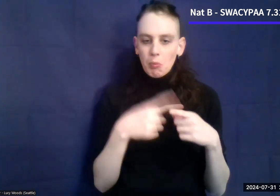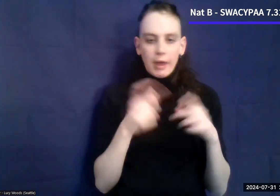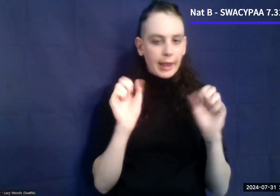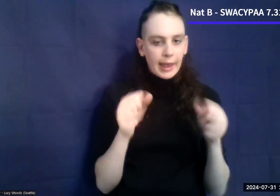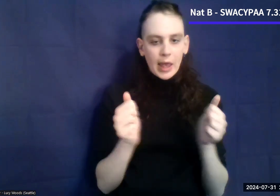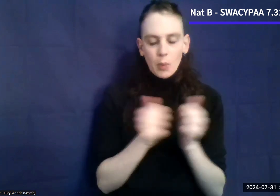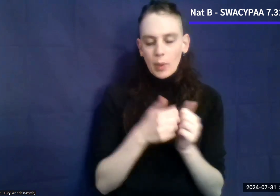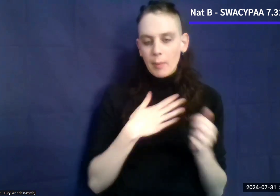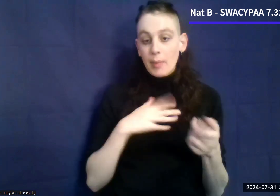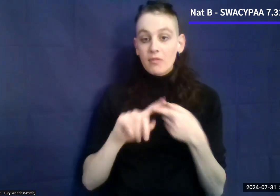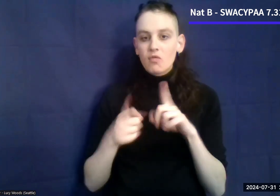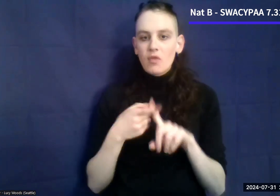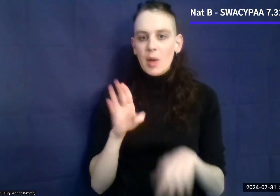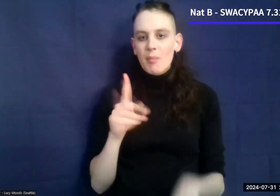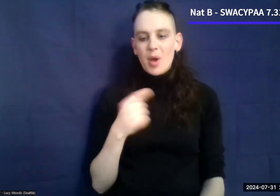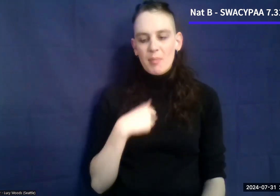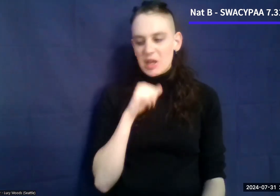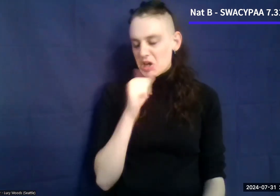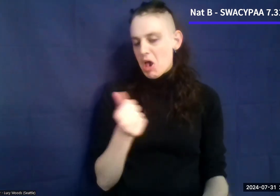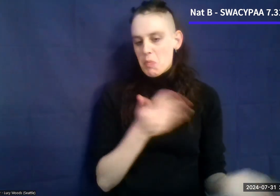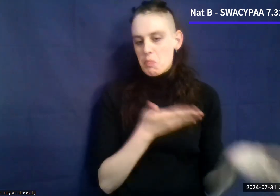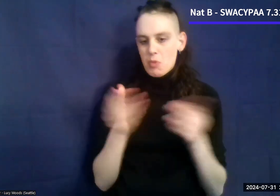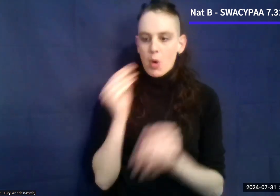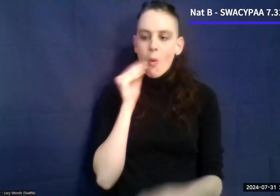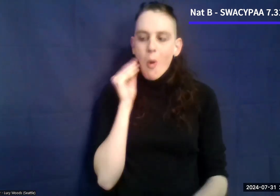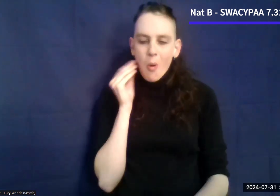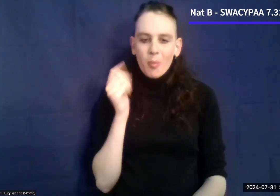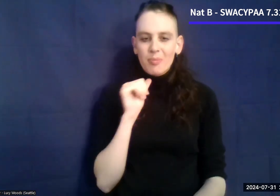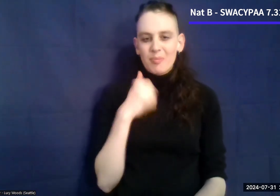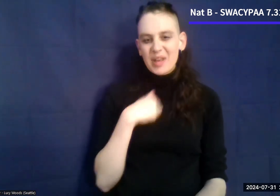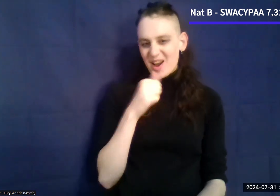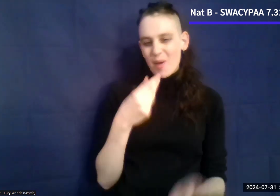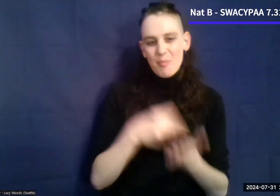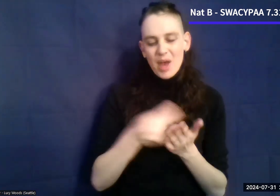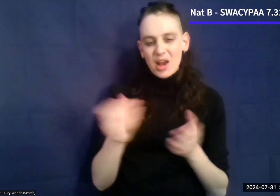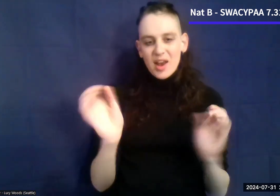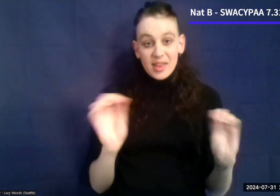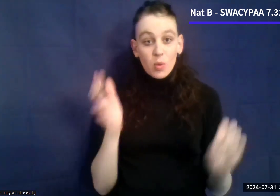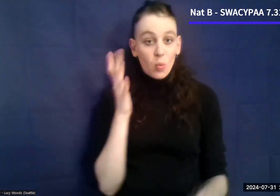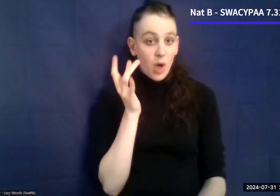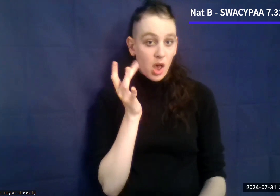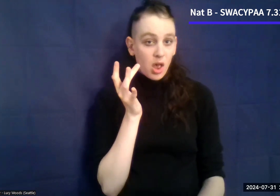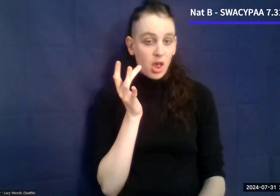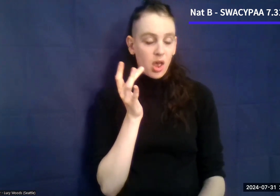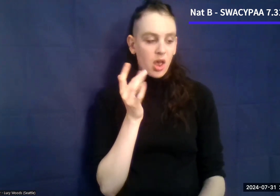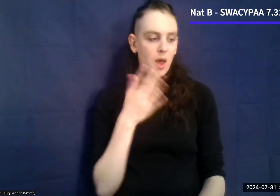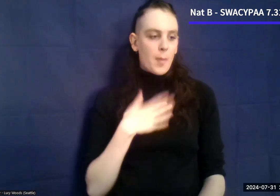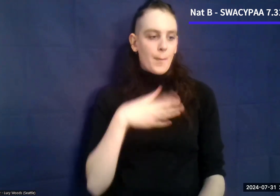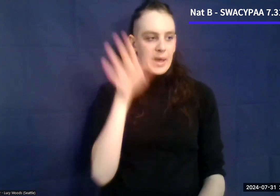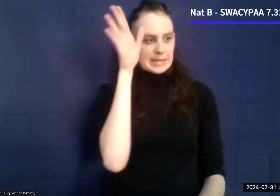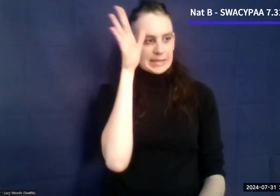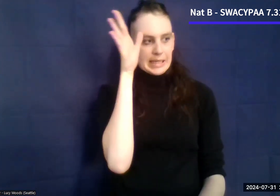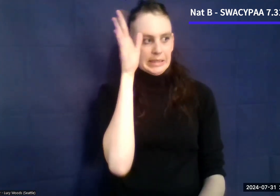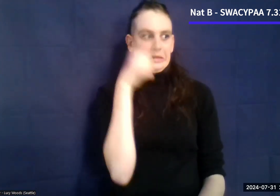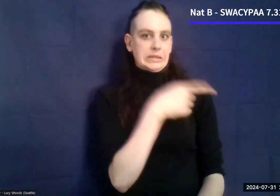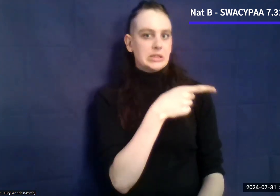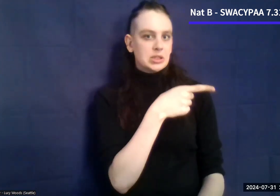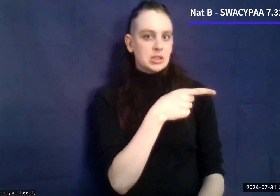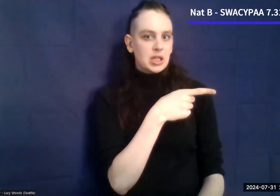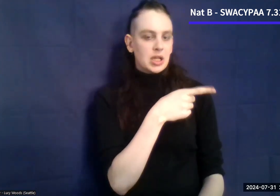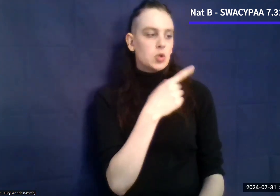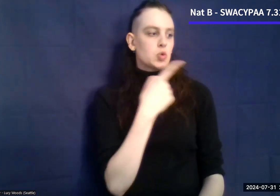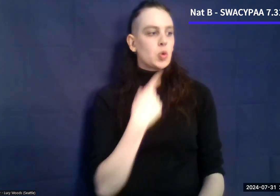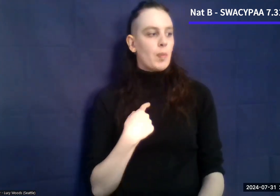but I didn't bring anything home. I never bought anything because like I was threatened with my dad saying he would call the police, and